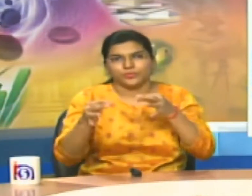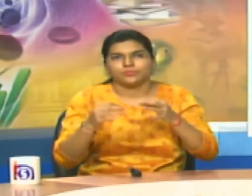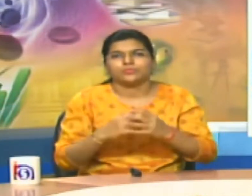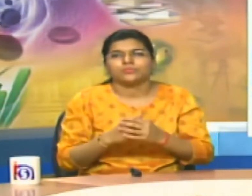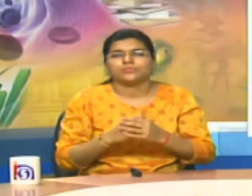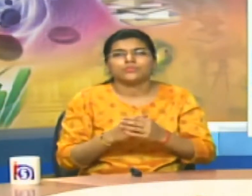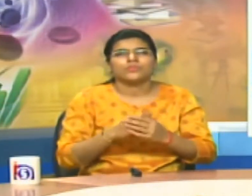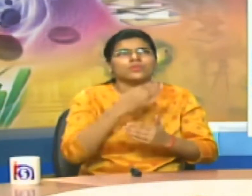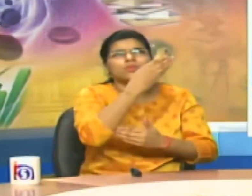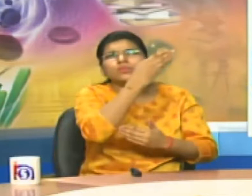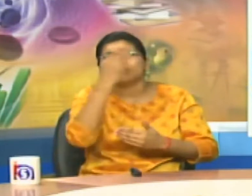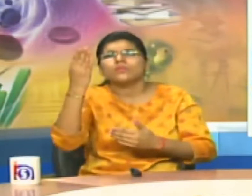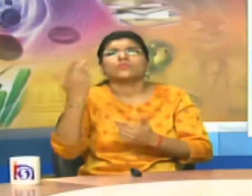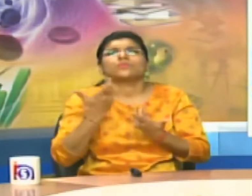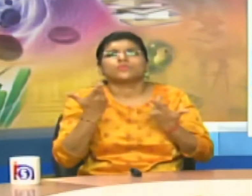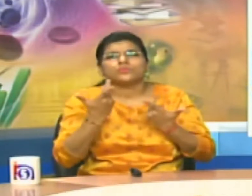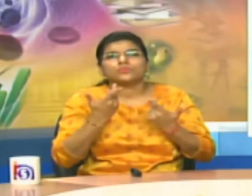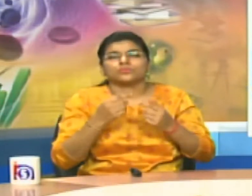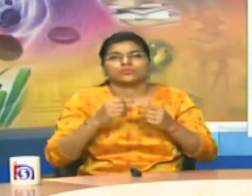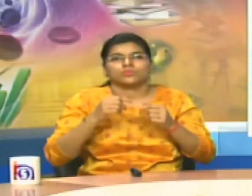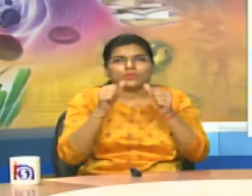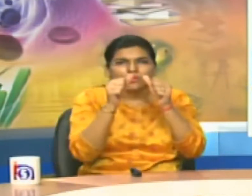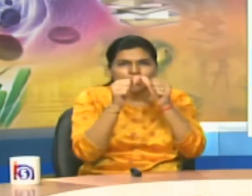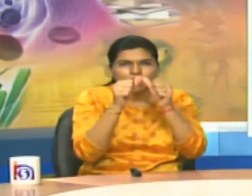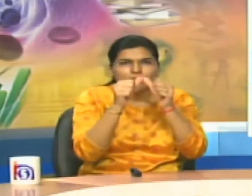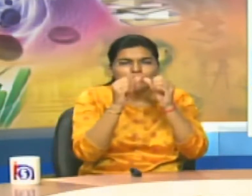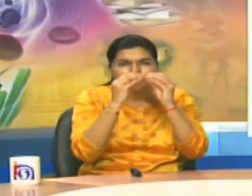options given. I will explain them.